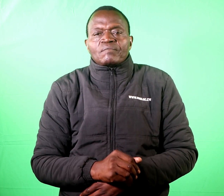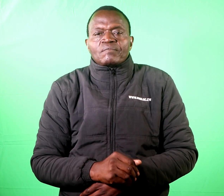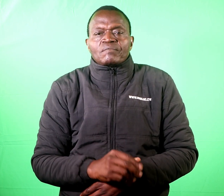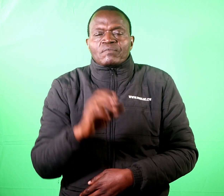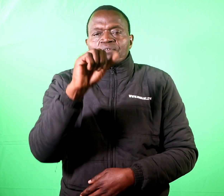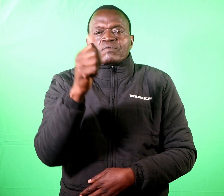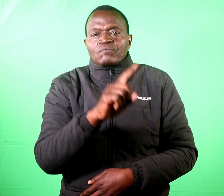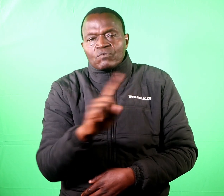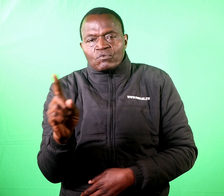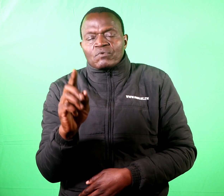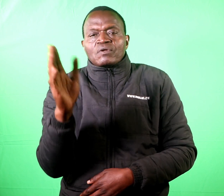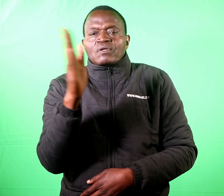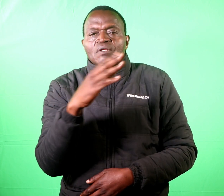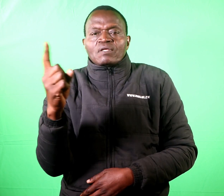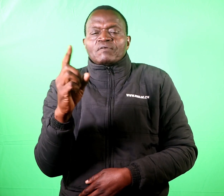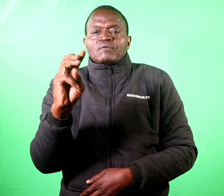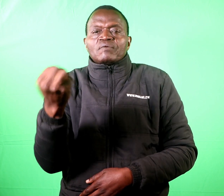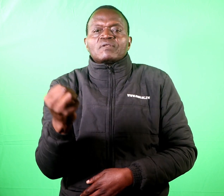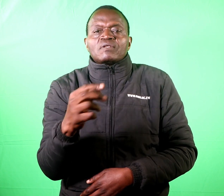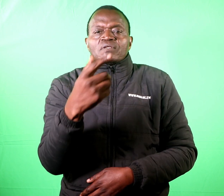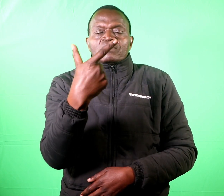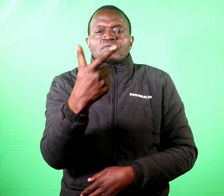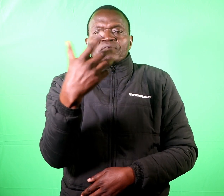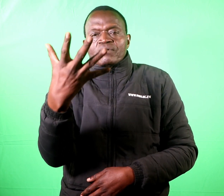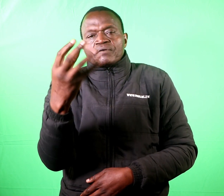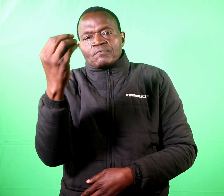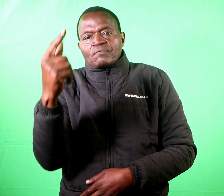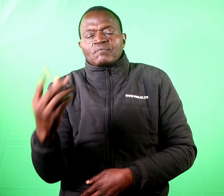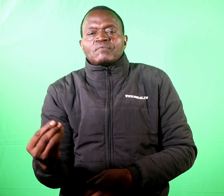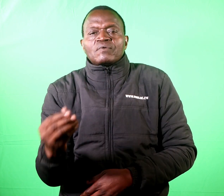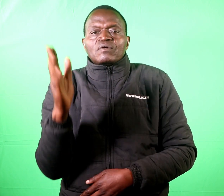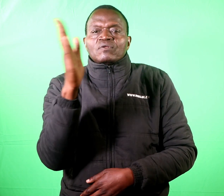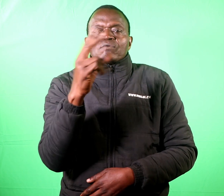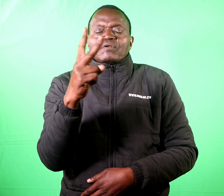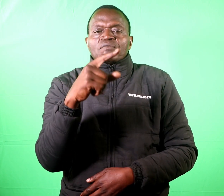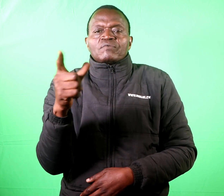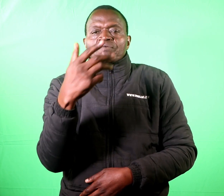6 to 11 months, 75%, 12 to 59 months,